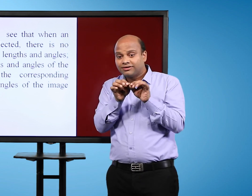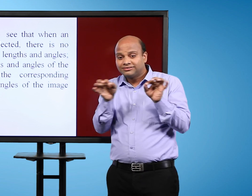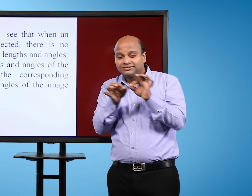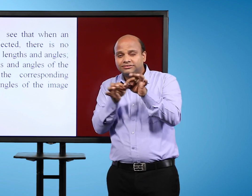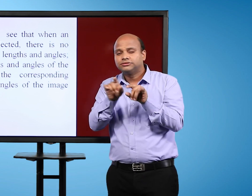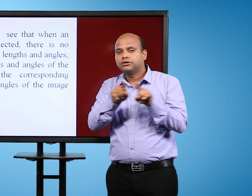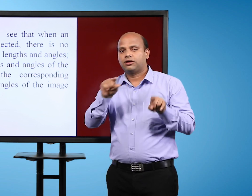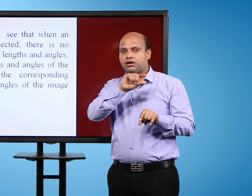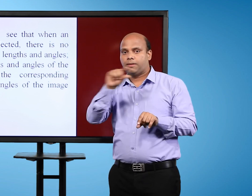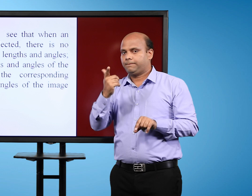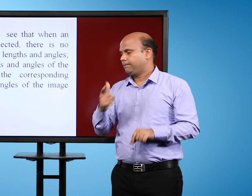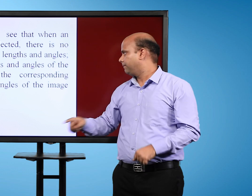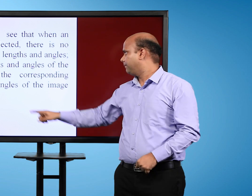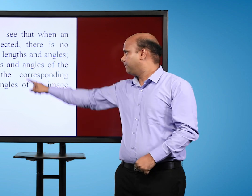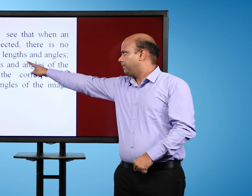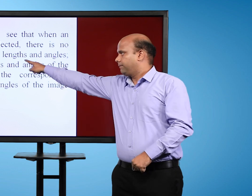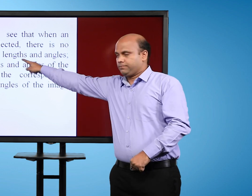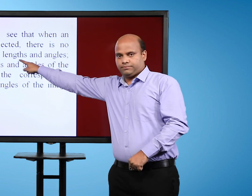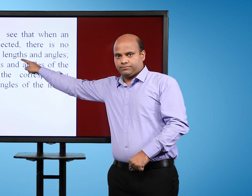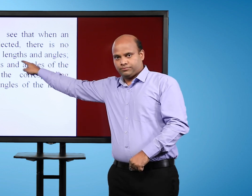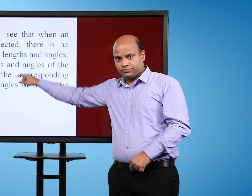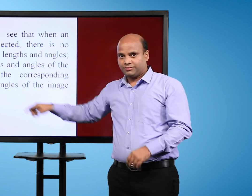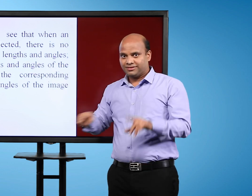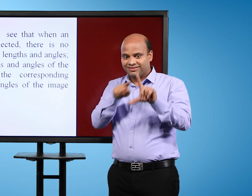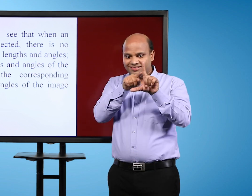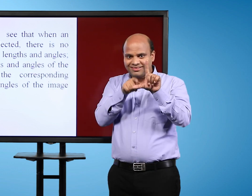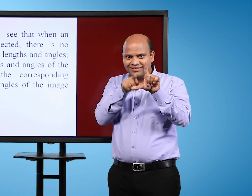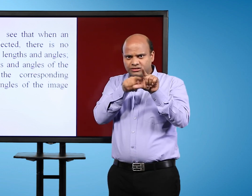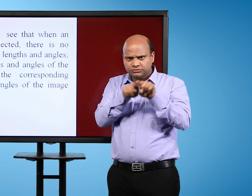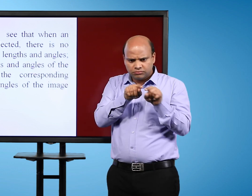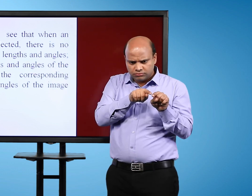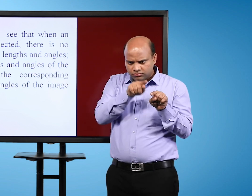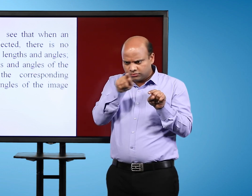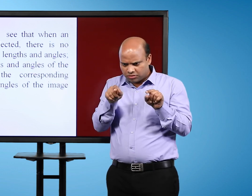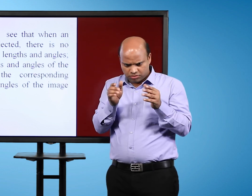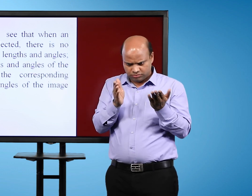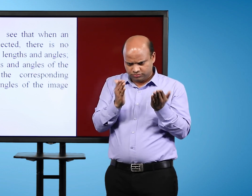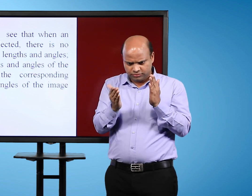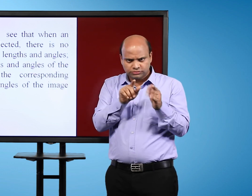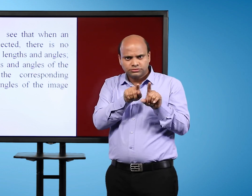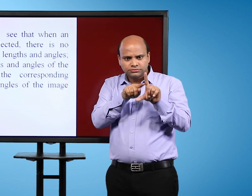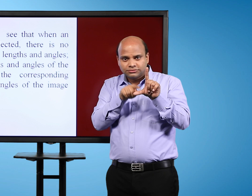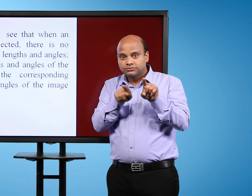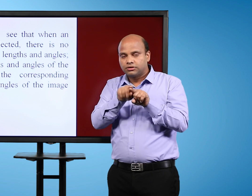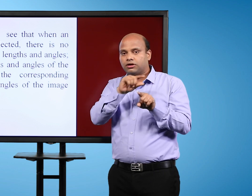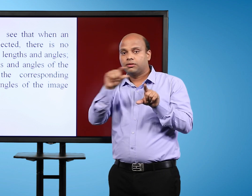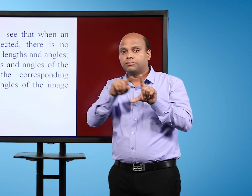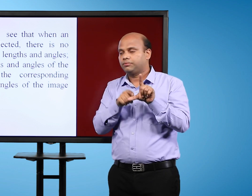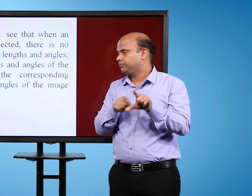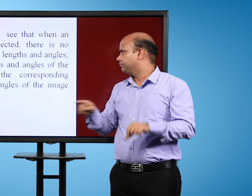That is, the lengths and angles of the object and the corresponding lengths and angles of the image are the same.